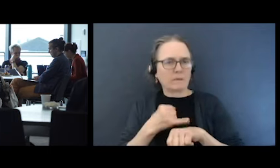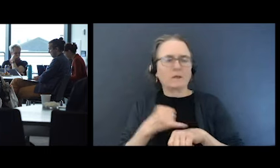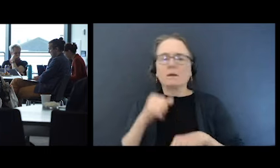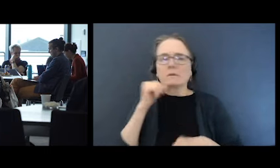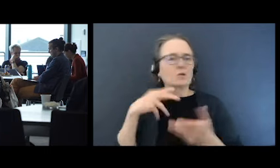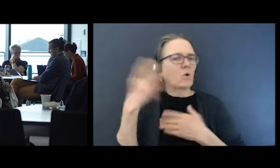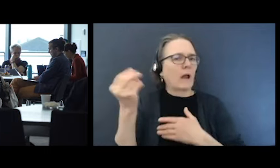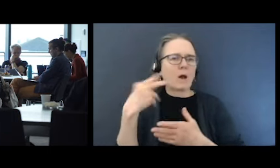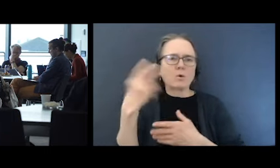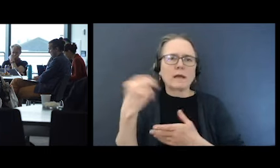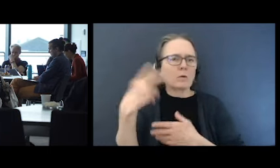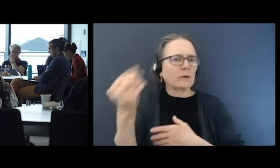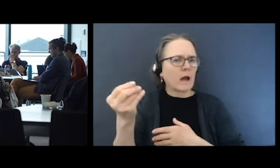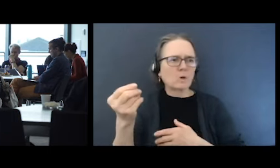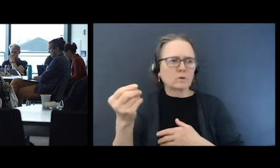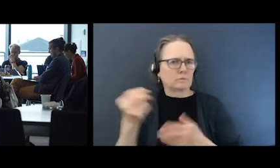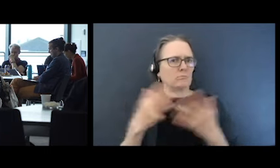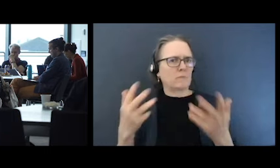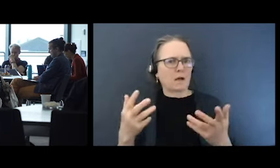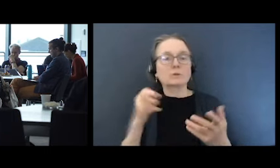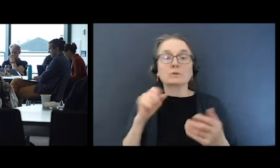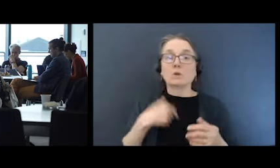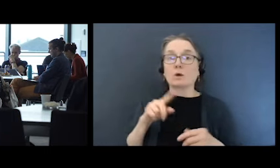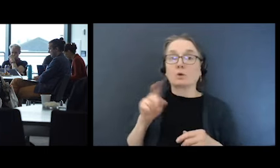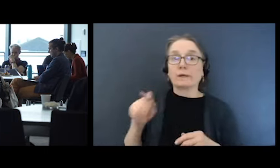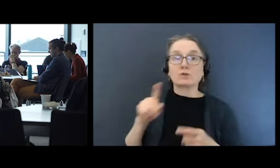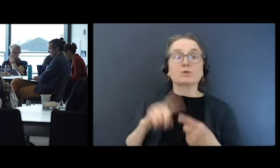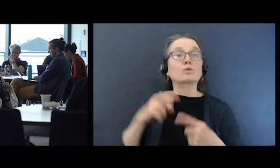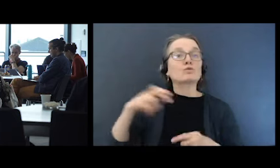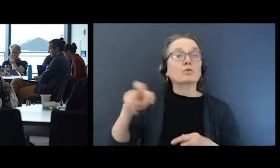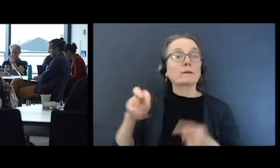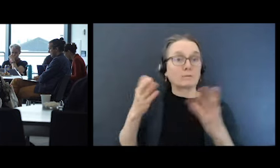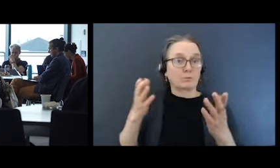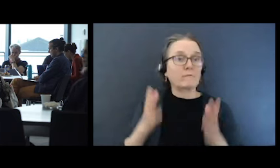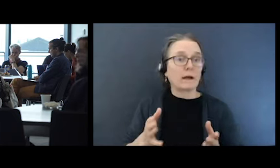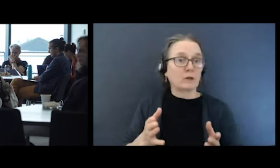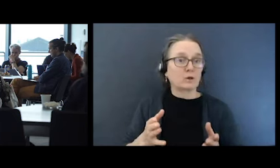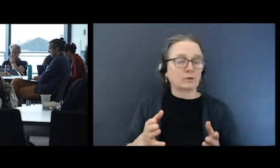have for transit providers is, of the people in your community